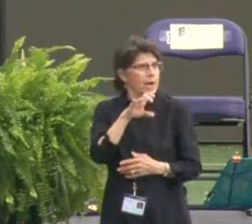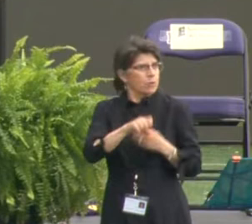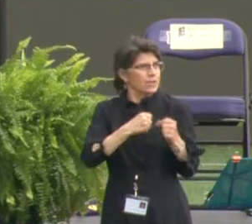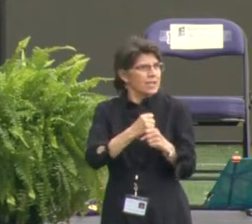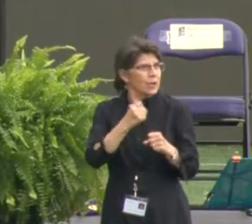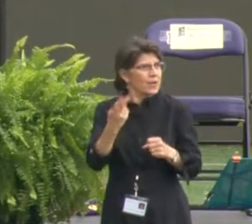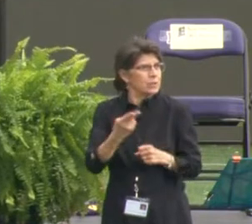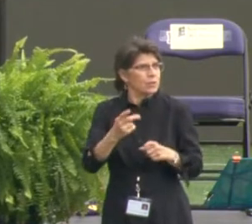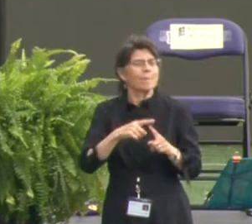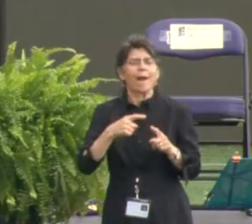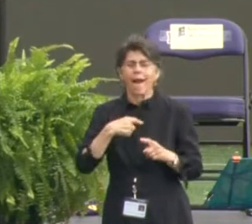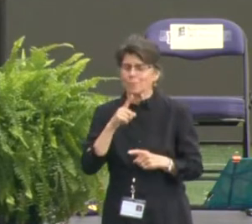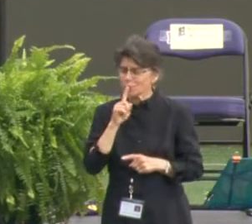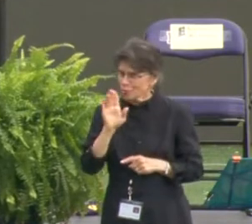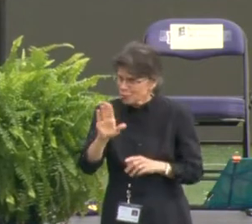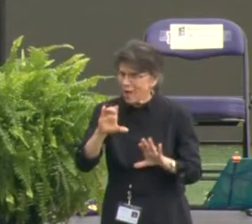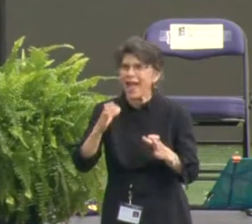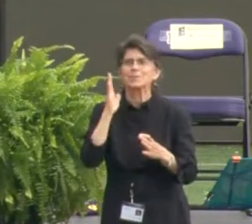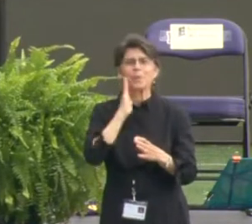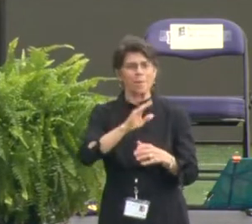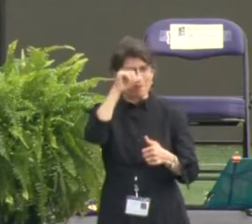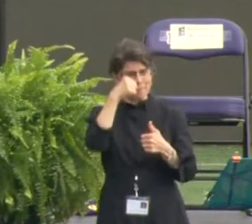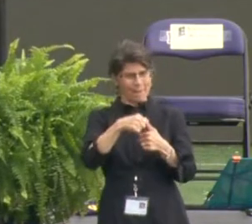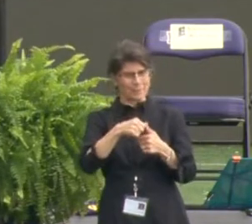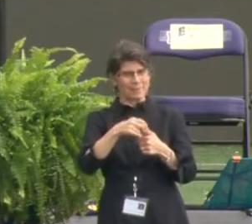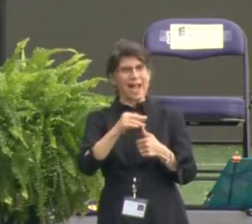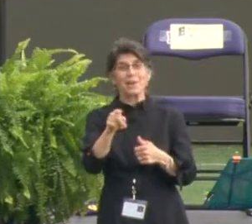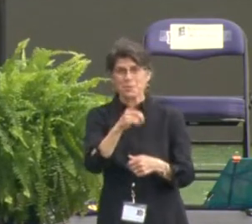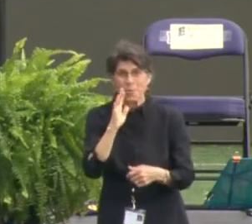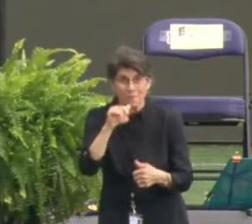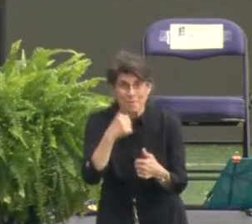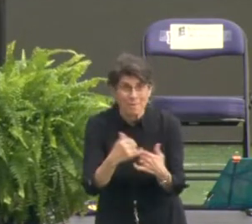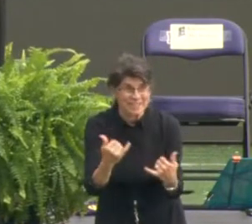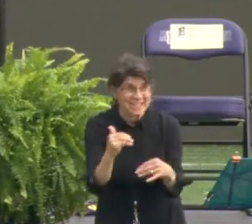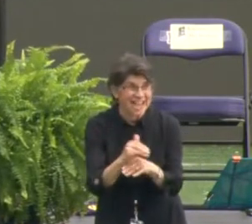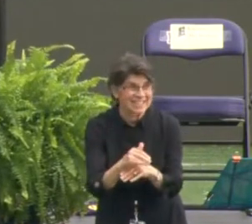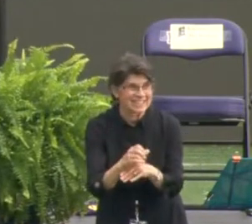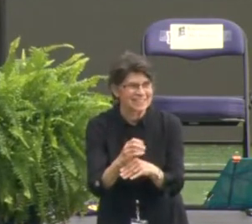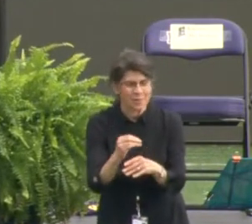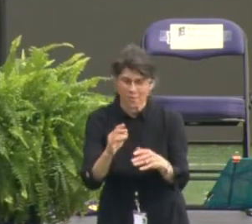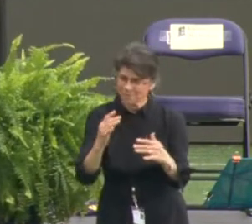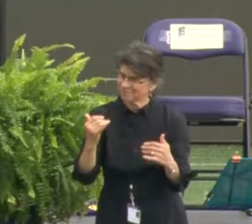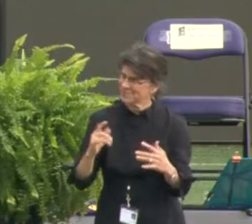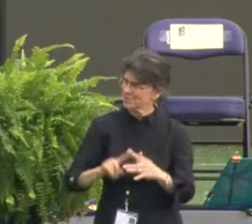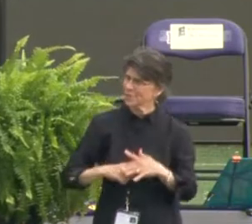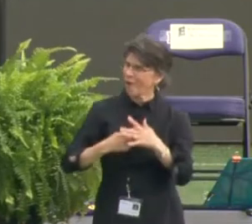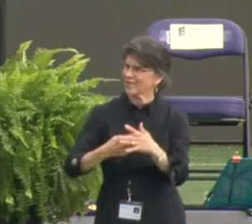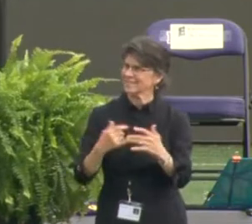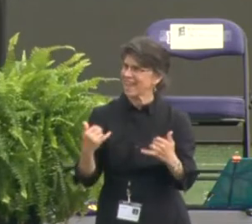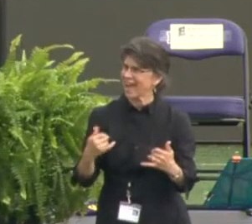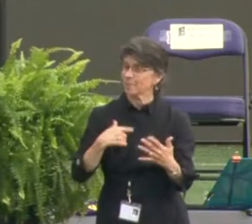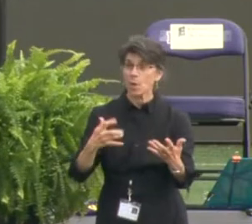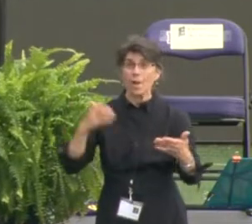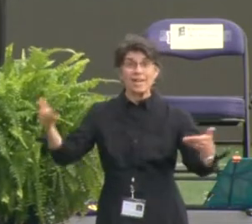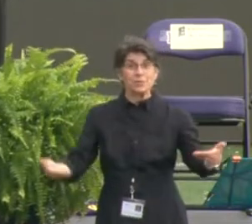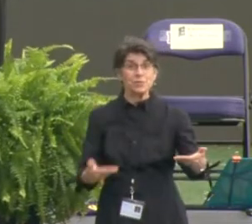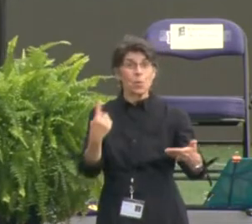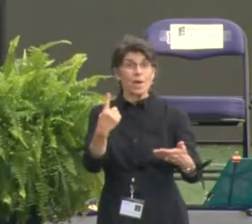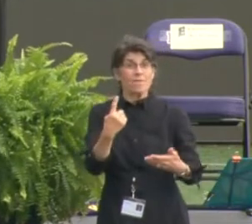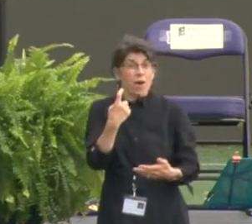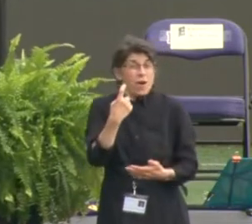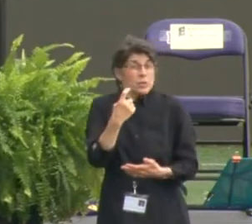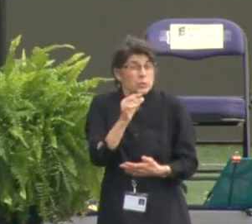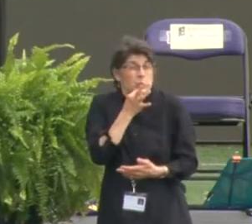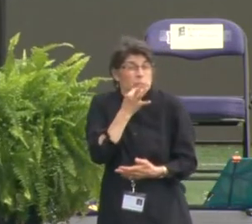remembered. And you will remember tonight. So let's get to it. I would like to introduce one of our soon-to-be graduates for